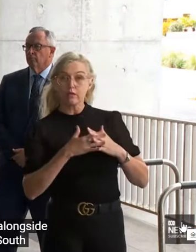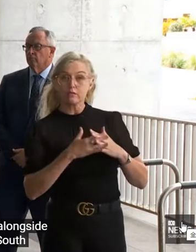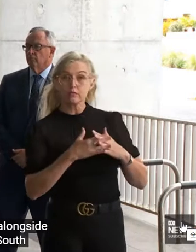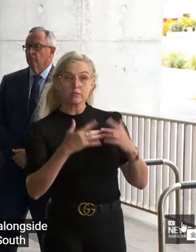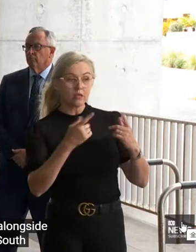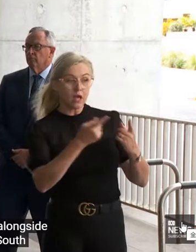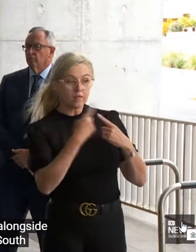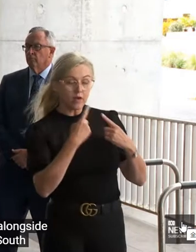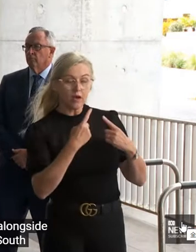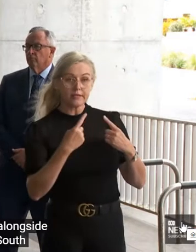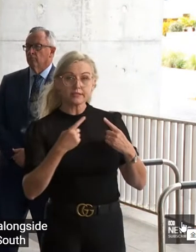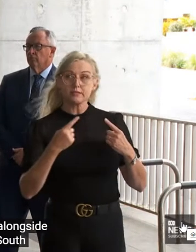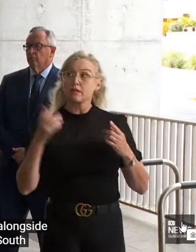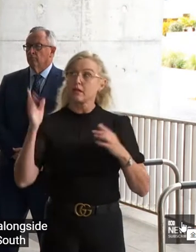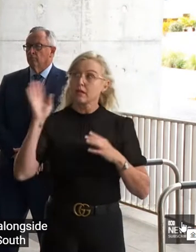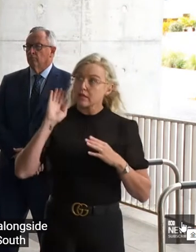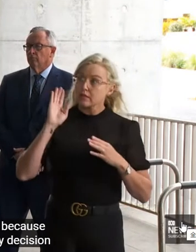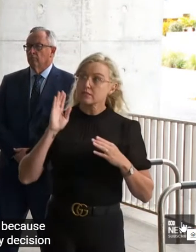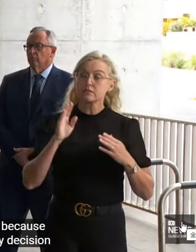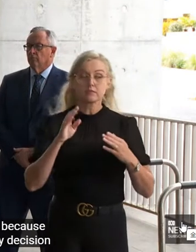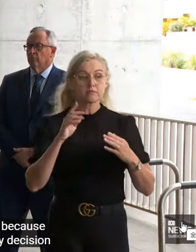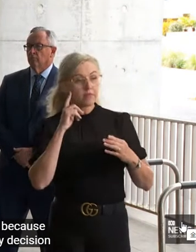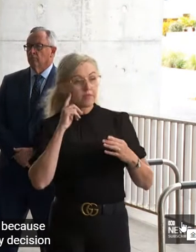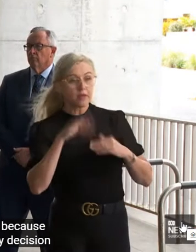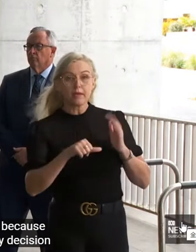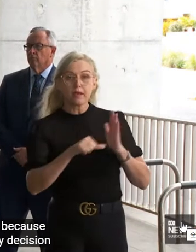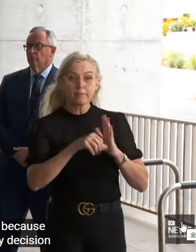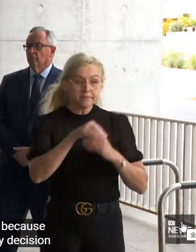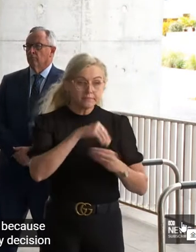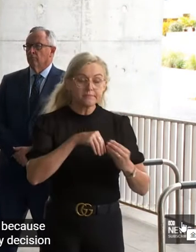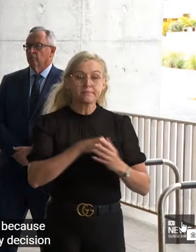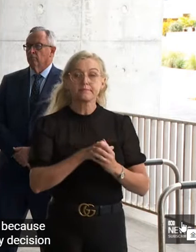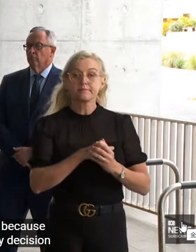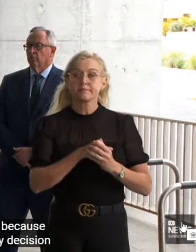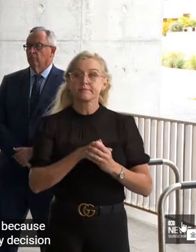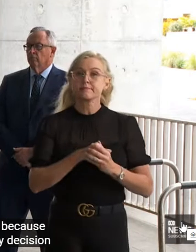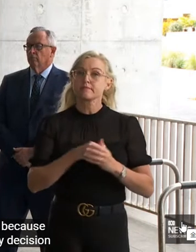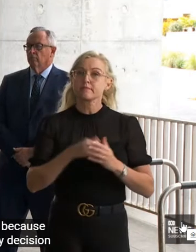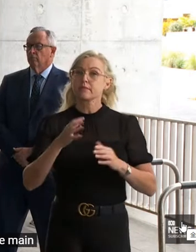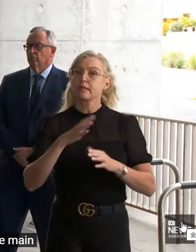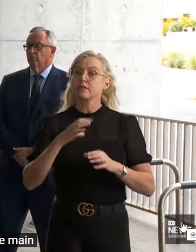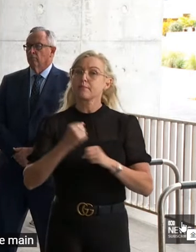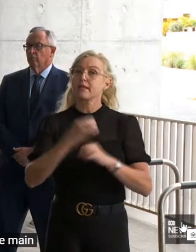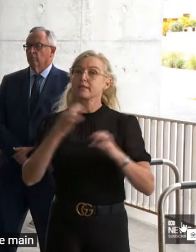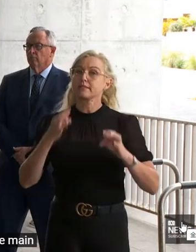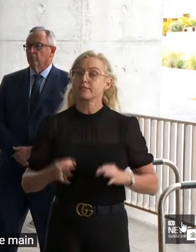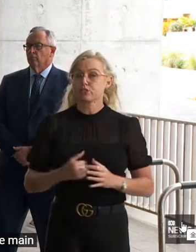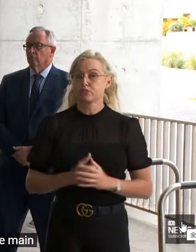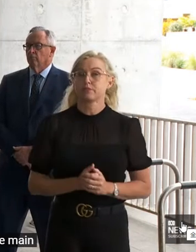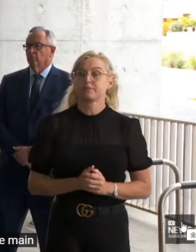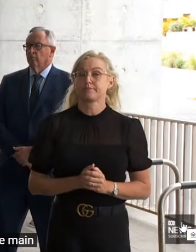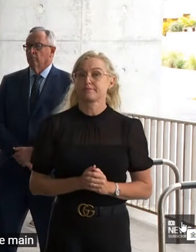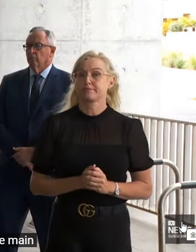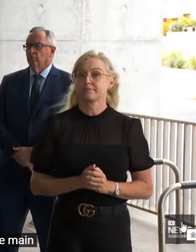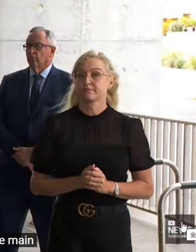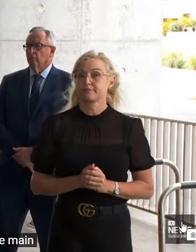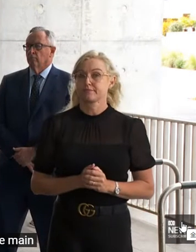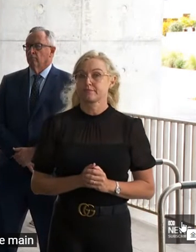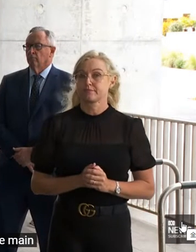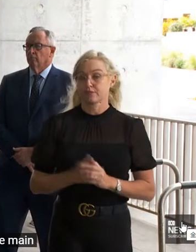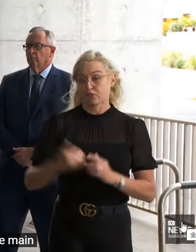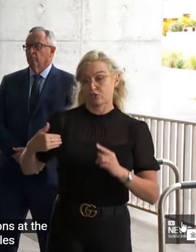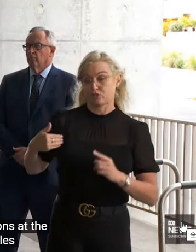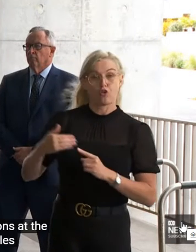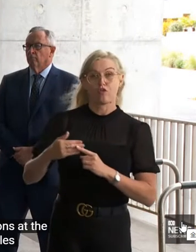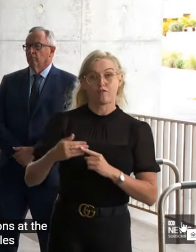there are impacts of every decision we make. And in the main, the decisions that the New South Wales government has made has kept our state